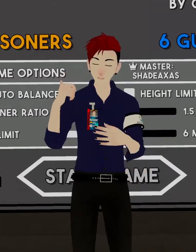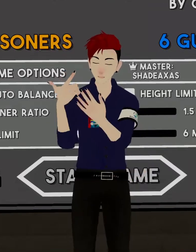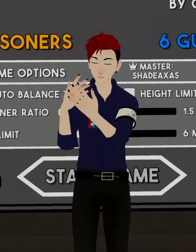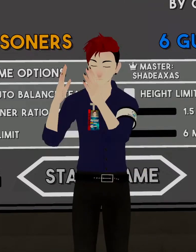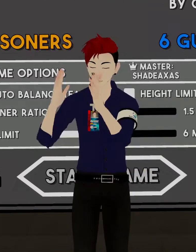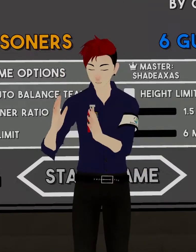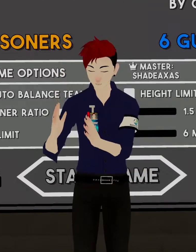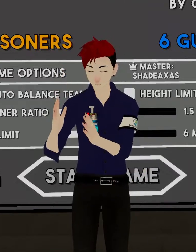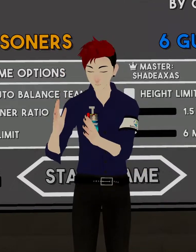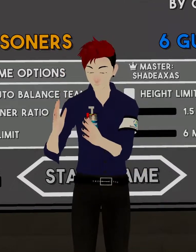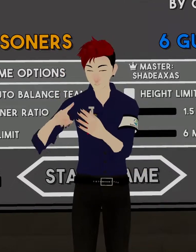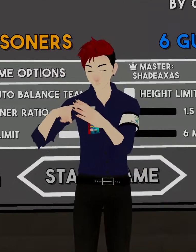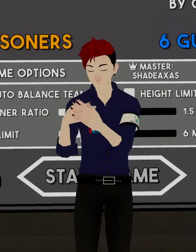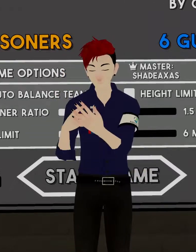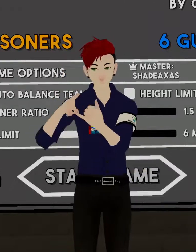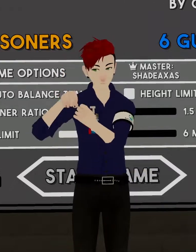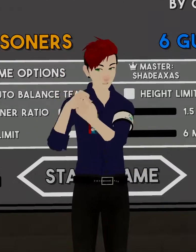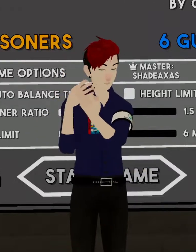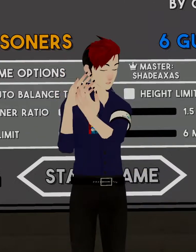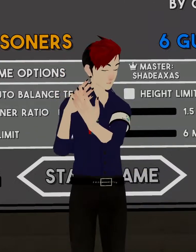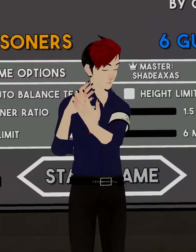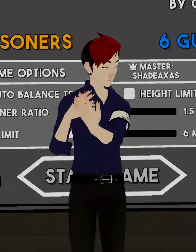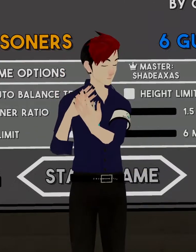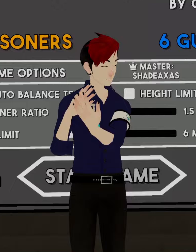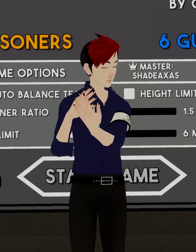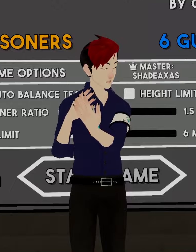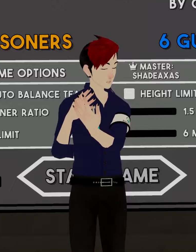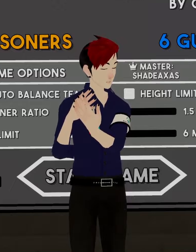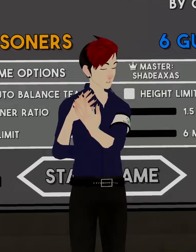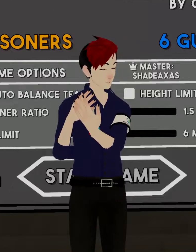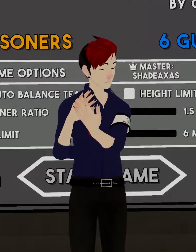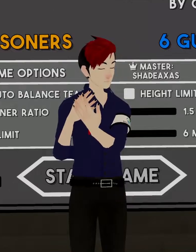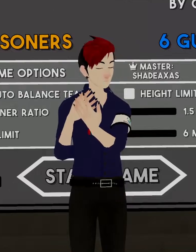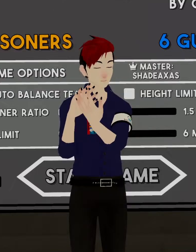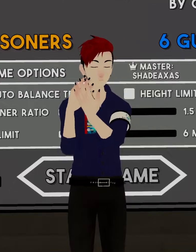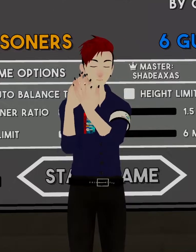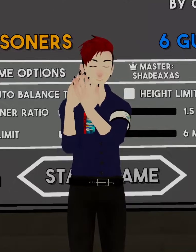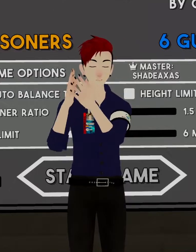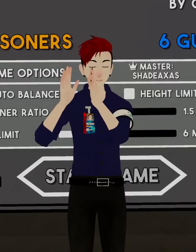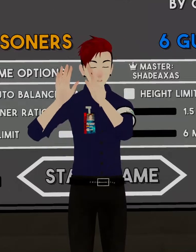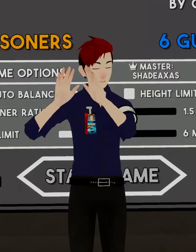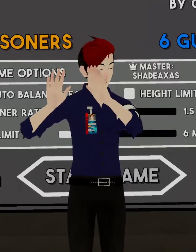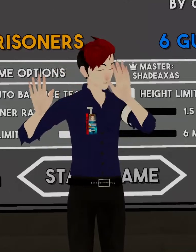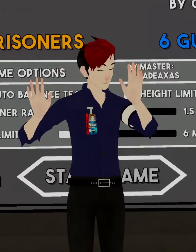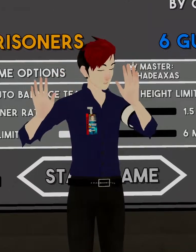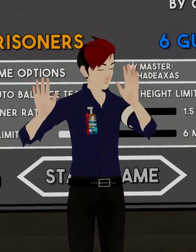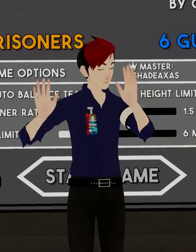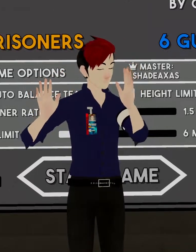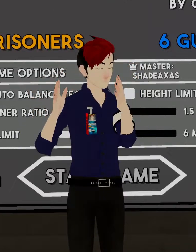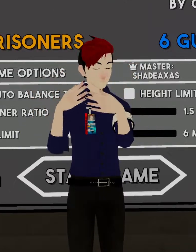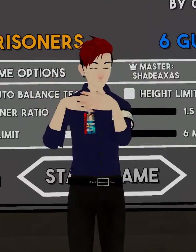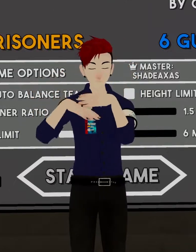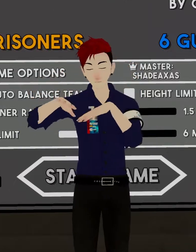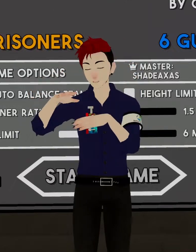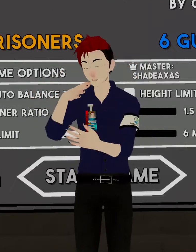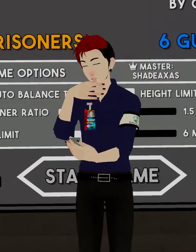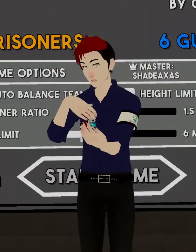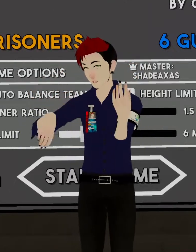the prisoners start off in the prison, like in their cells, and whenever the doors open, they can go out